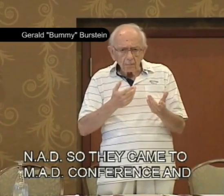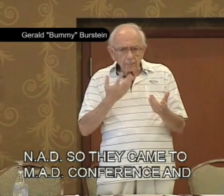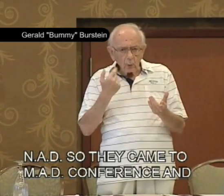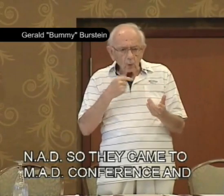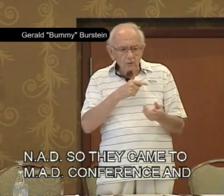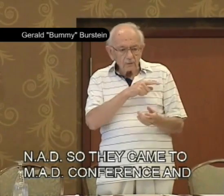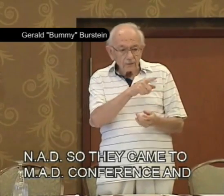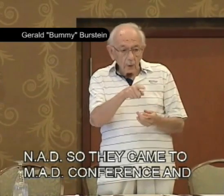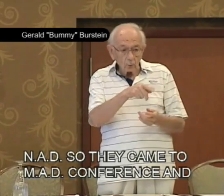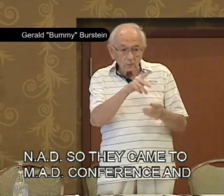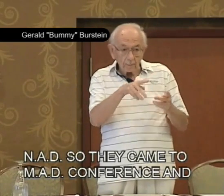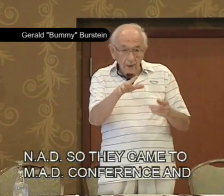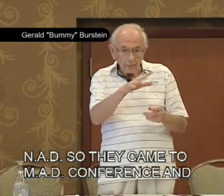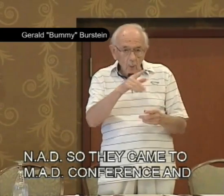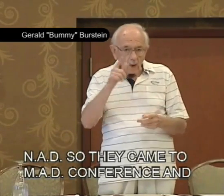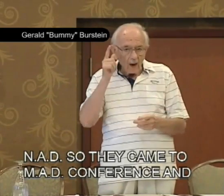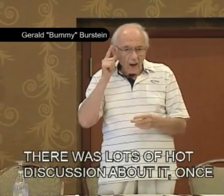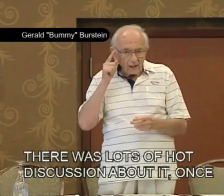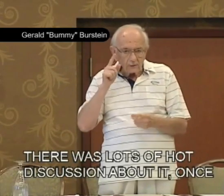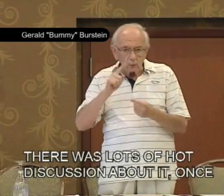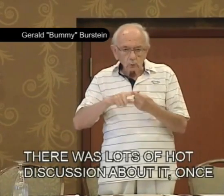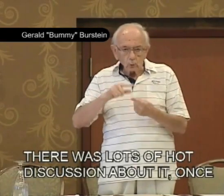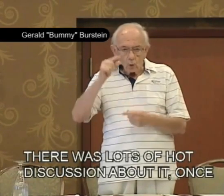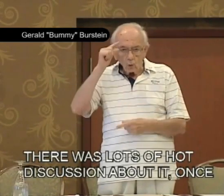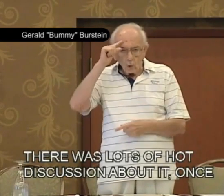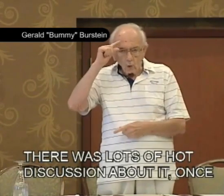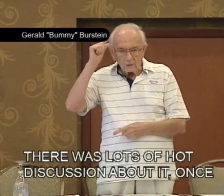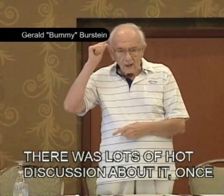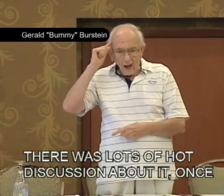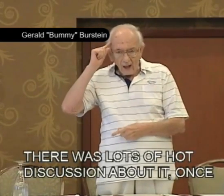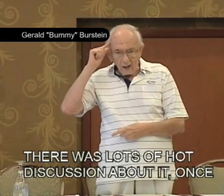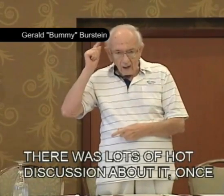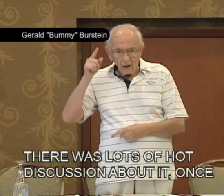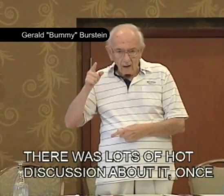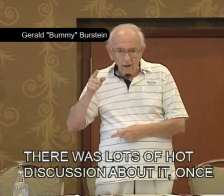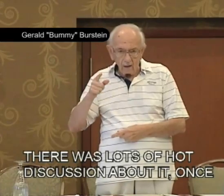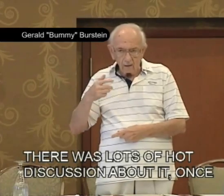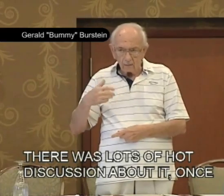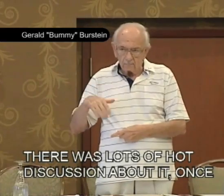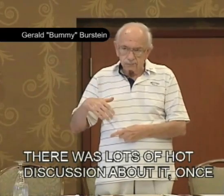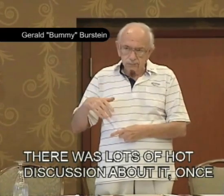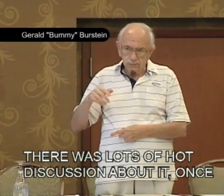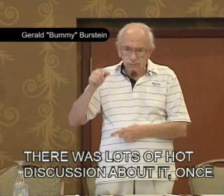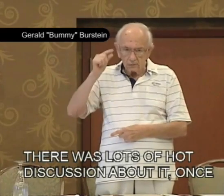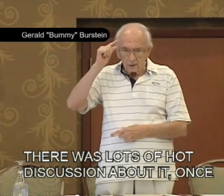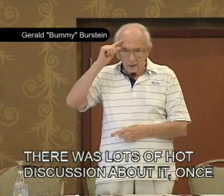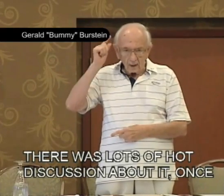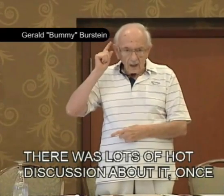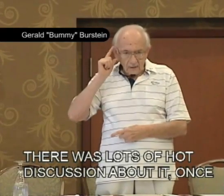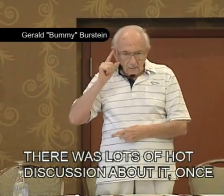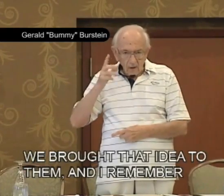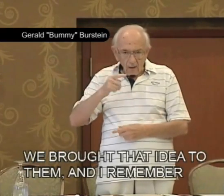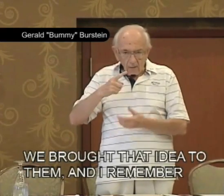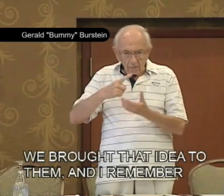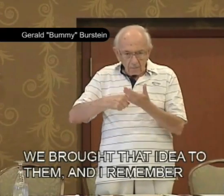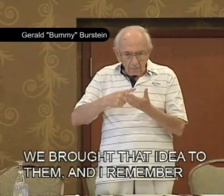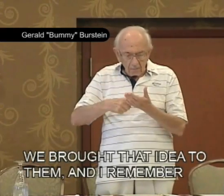there was lots of hot discussion about that once we brought that idea to them and I remember Gordon being at the forefront of that discussion